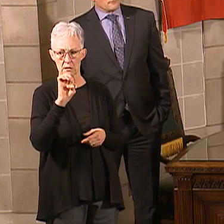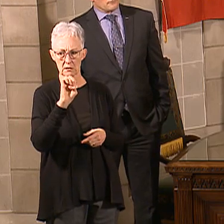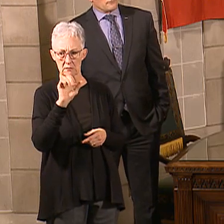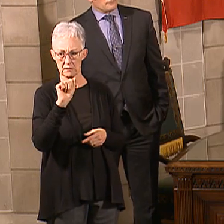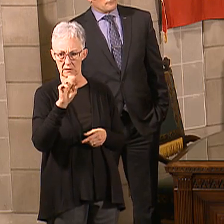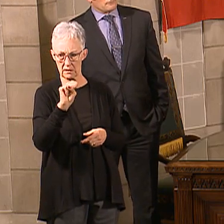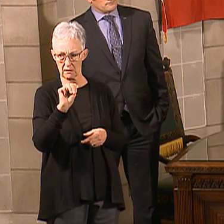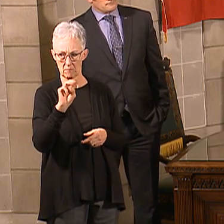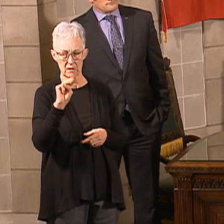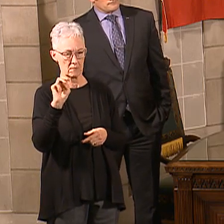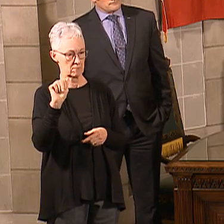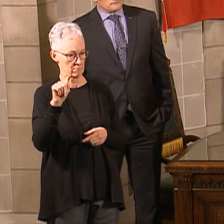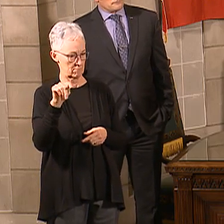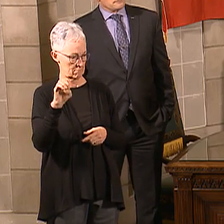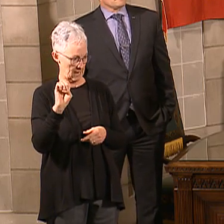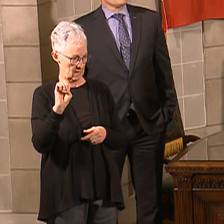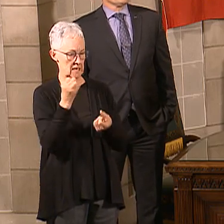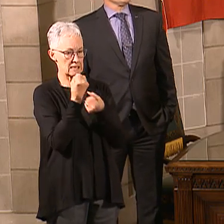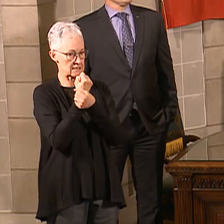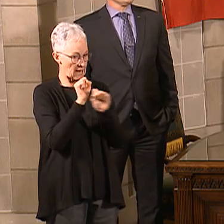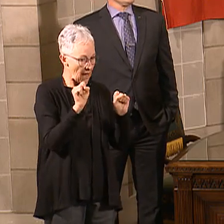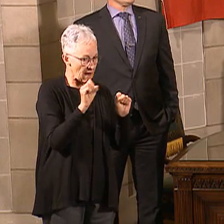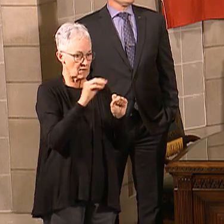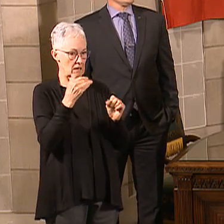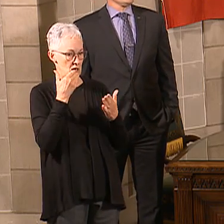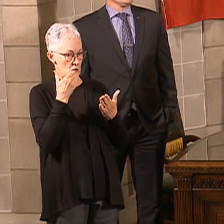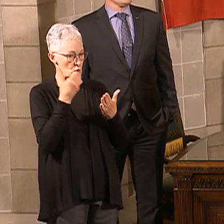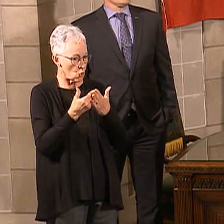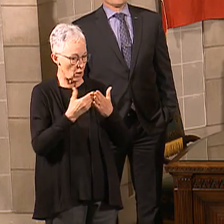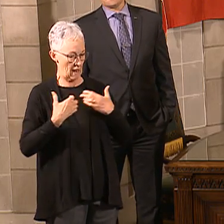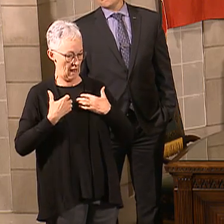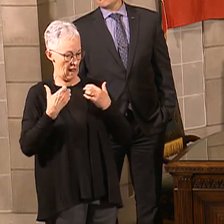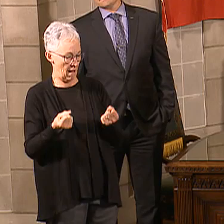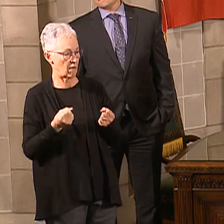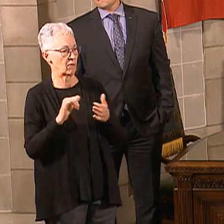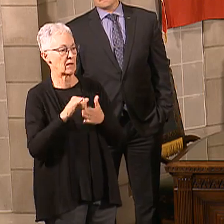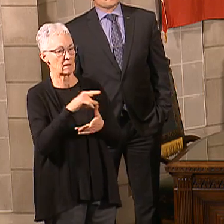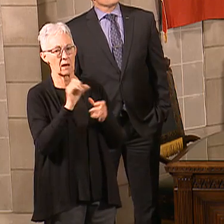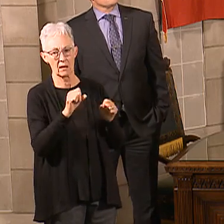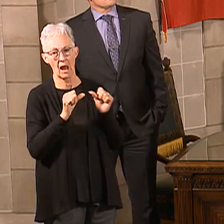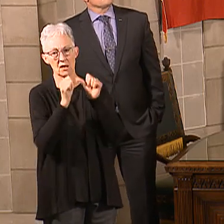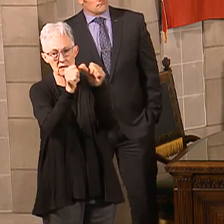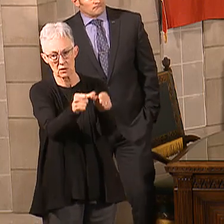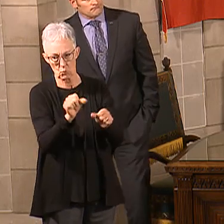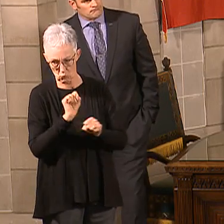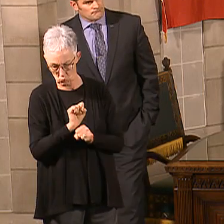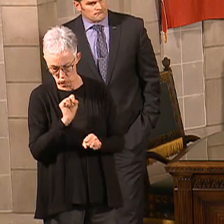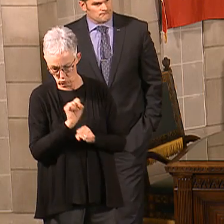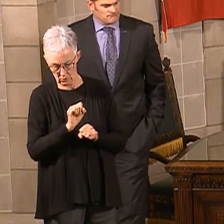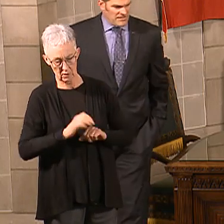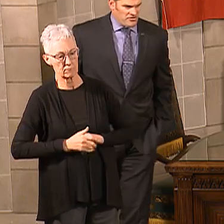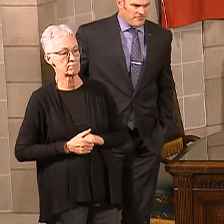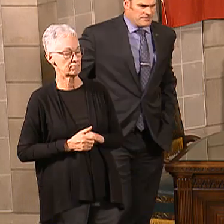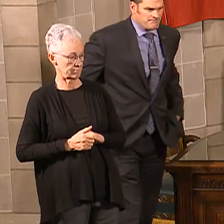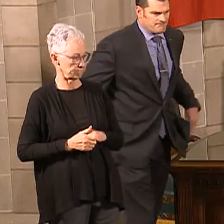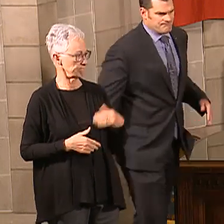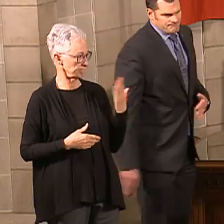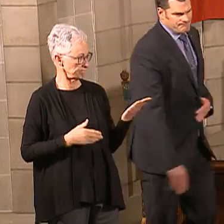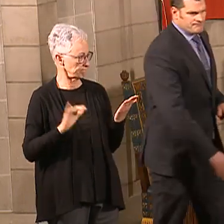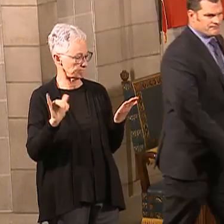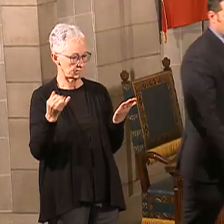and what we're going to do as far as continuing to make sure we can provide those essential services to the people of Nebraska. So with that, Jason, I'm going to turn it over to you. Thank you,